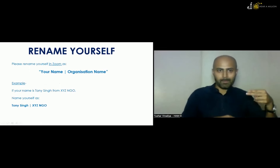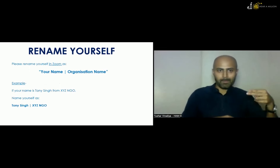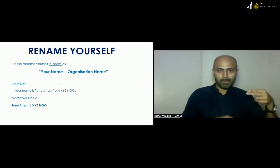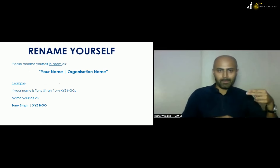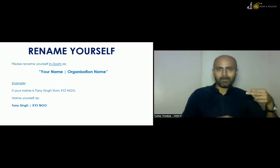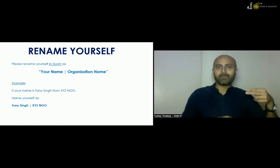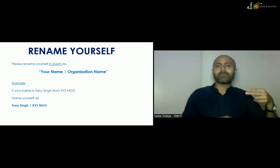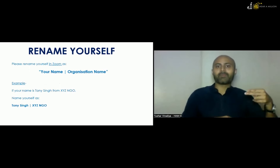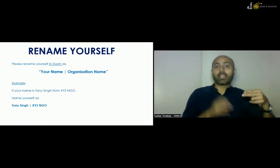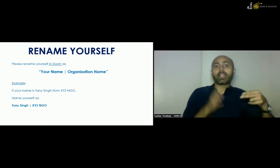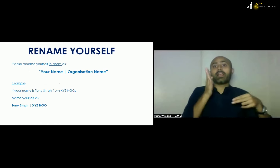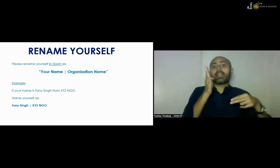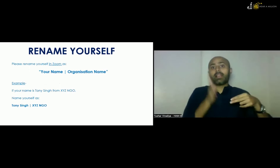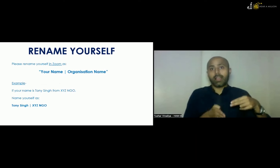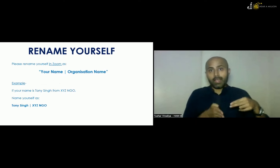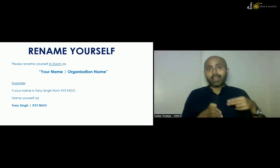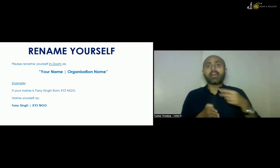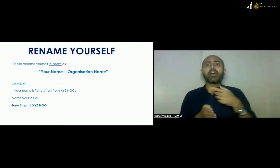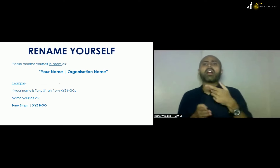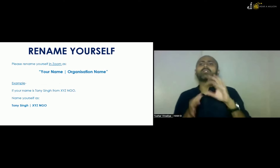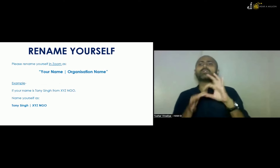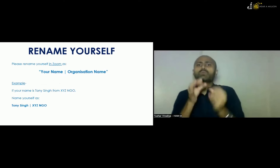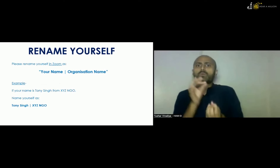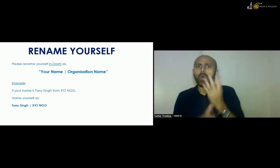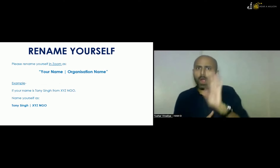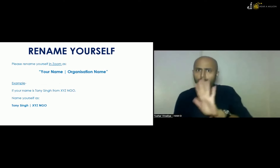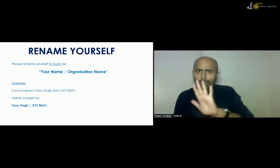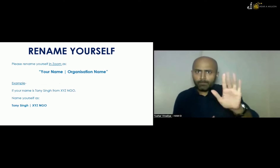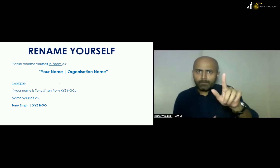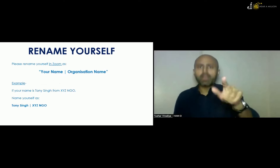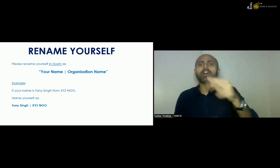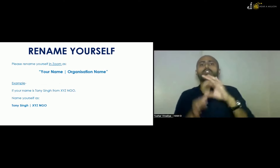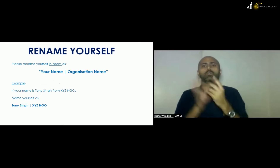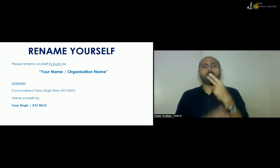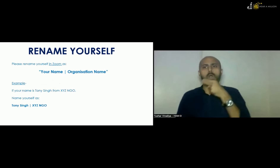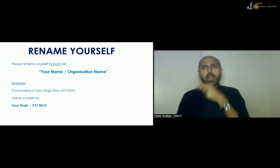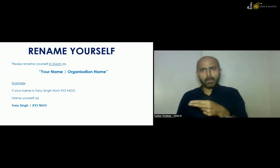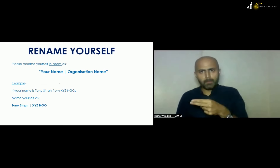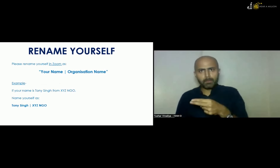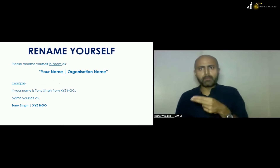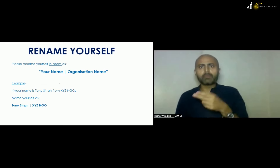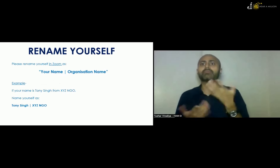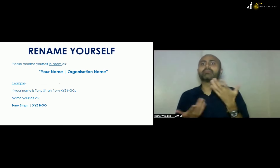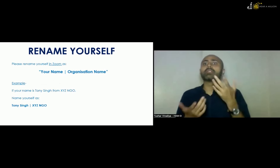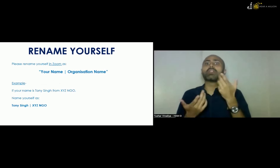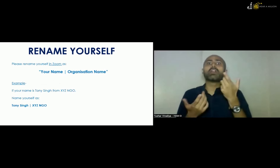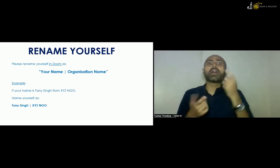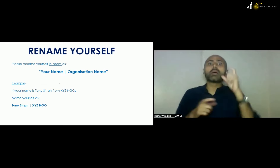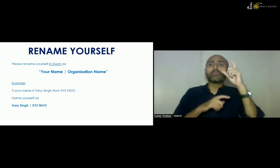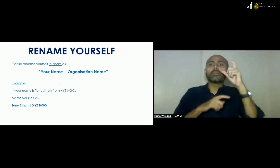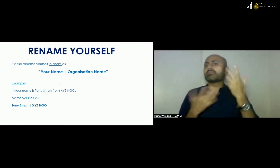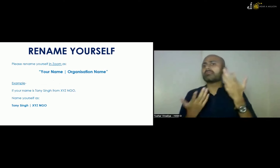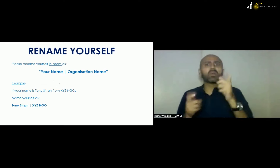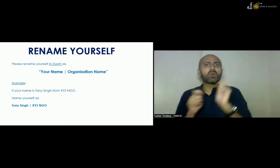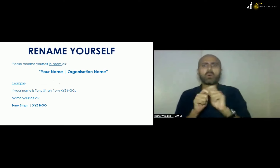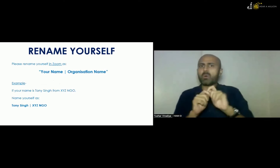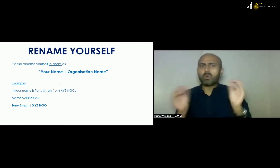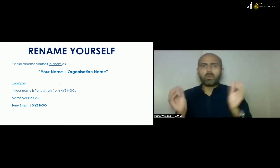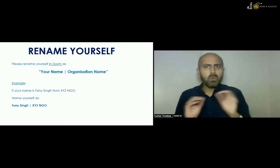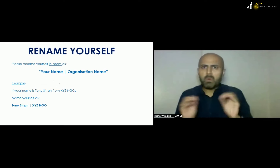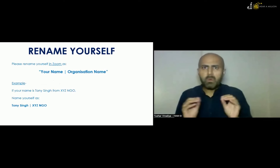right? In the left bottom. So you have to mention your name and /